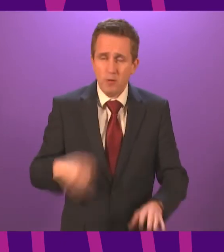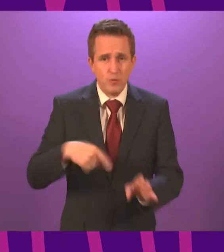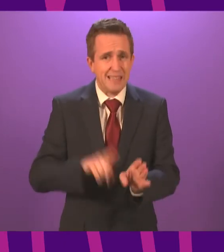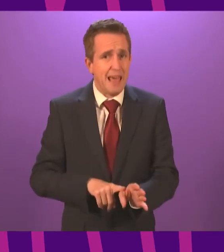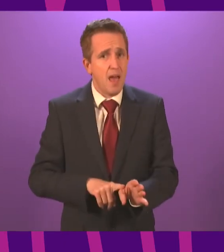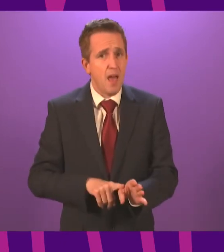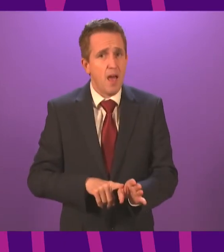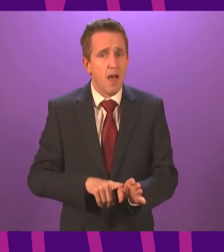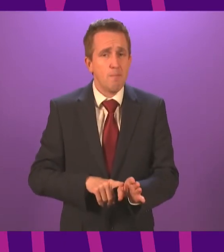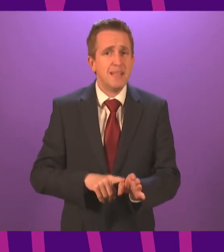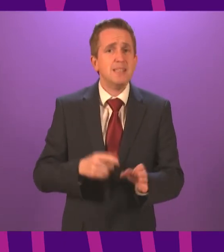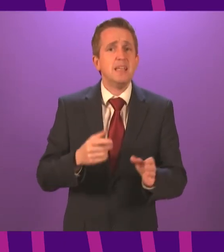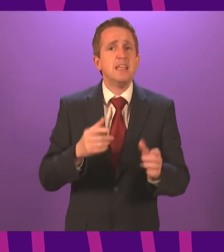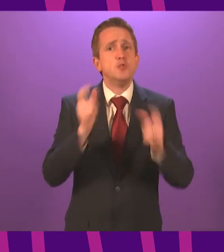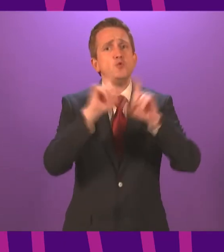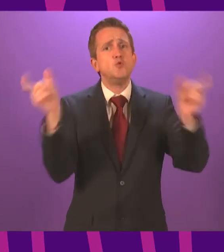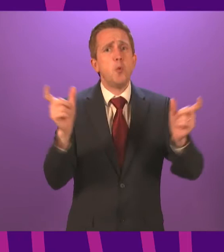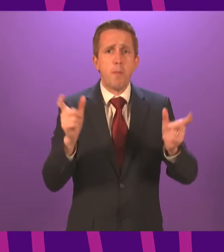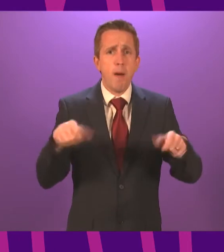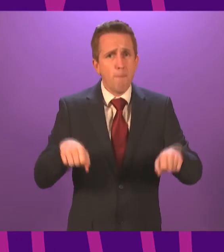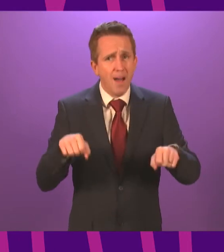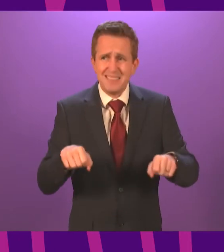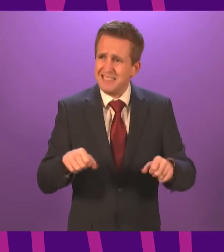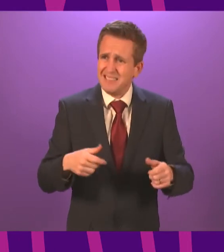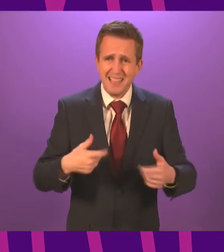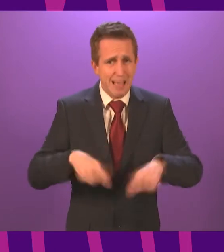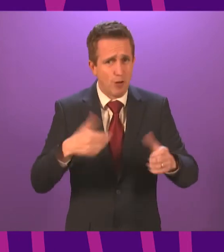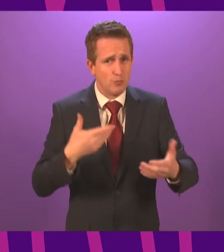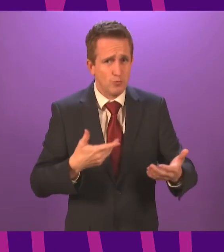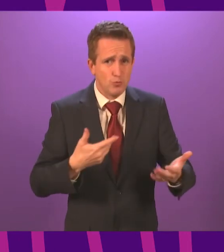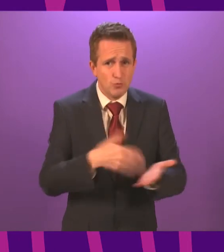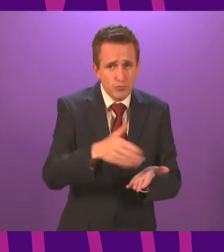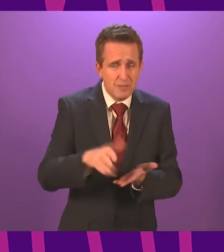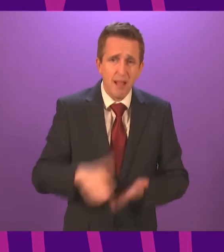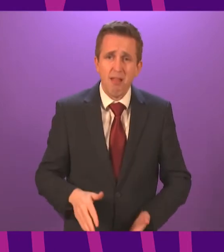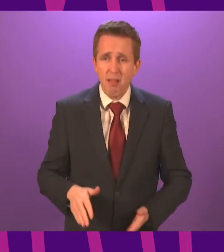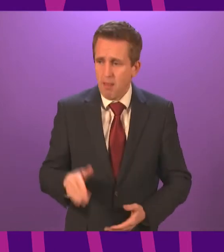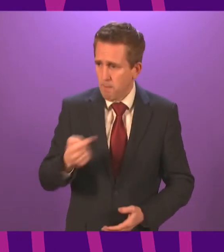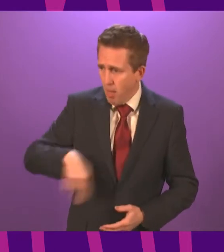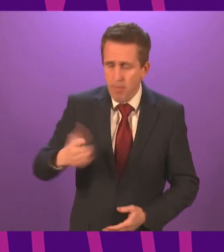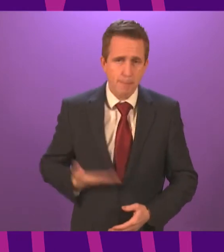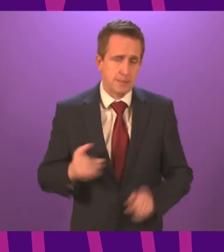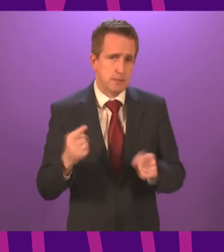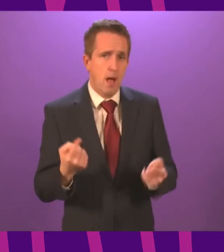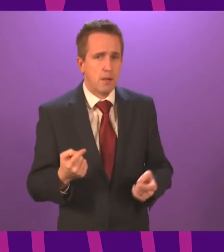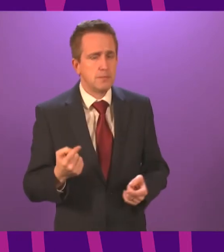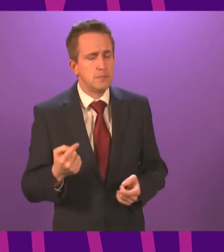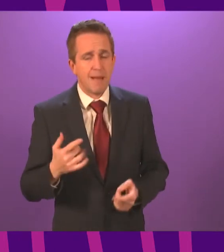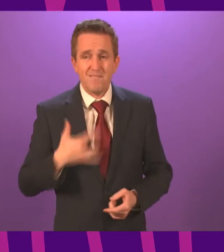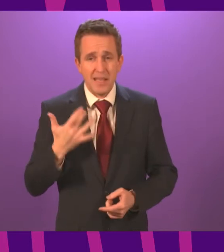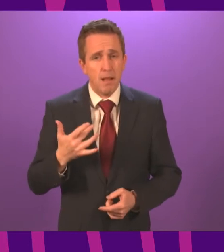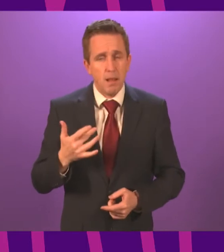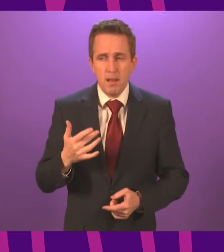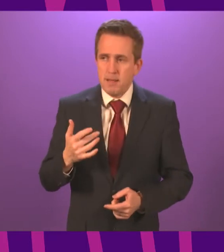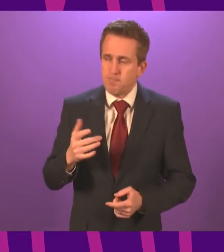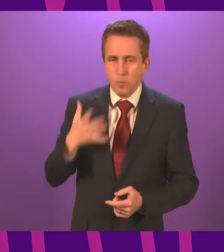Supermarkets can trade with few restrictions, and there are many online businesses out there are going to be able to capitalise on this. So I do believe that compensation